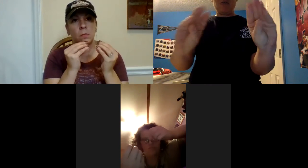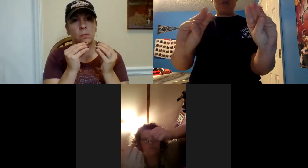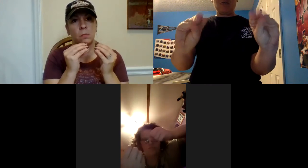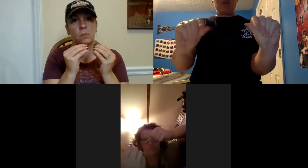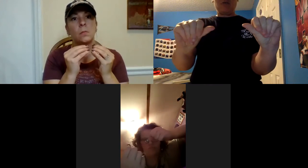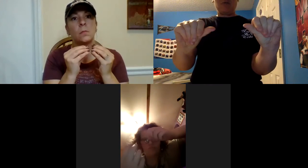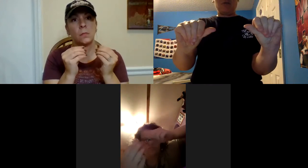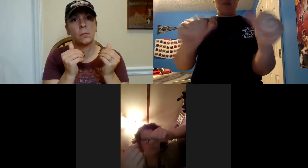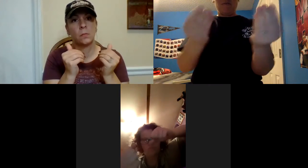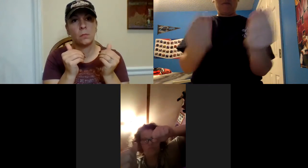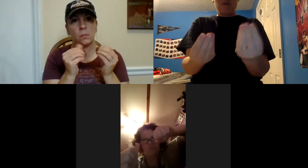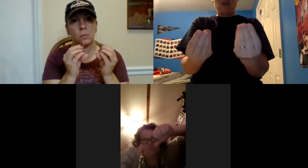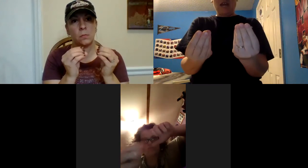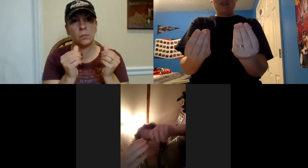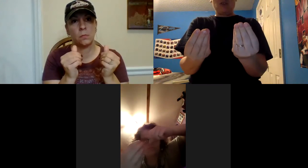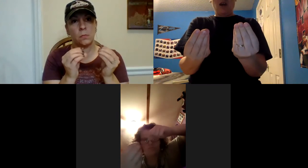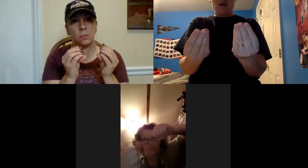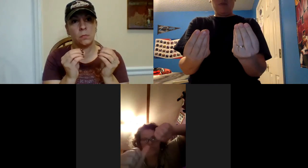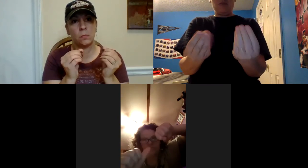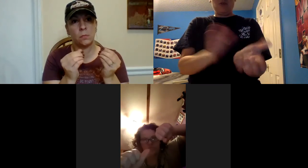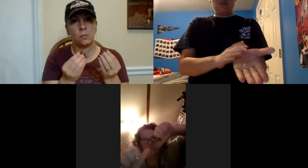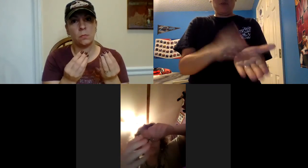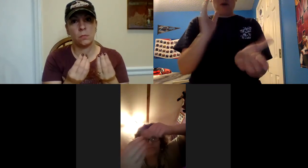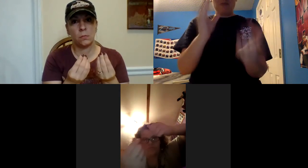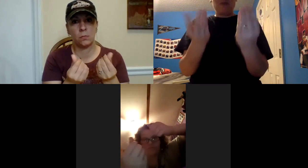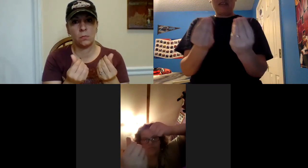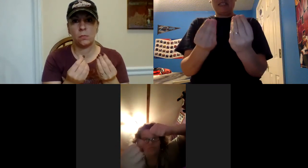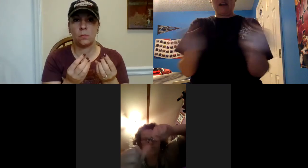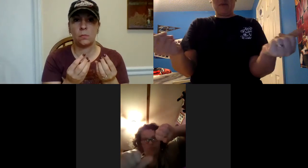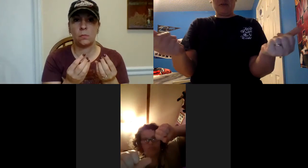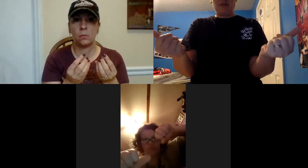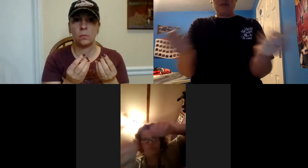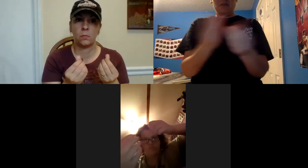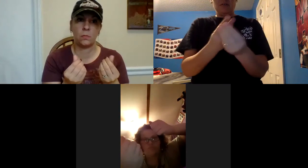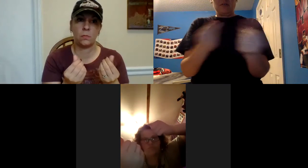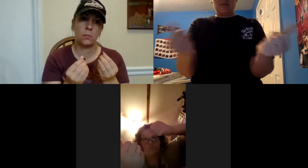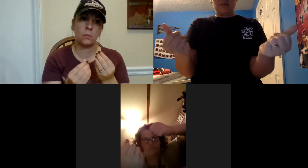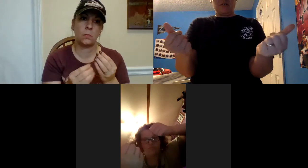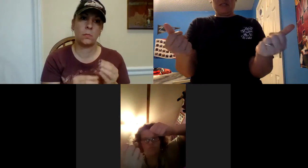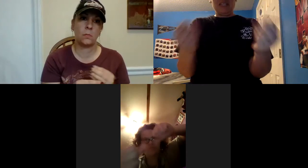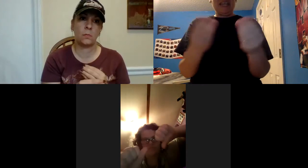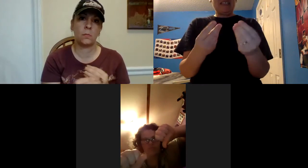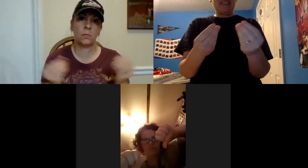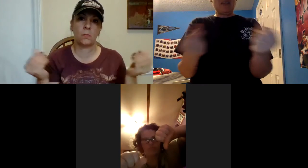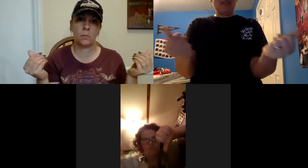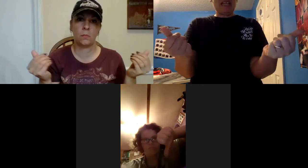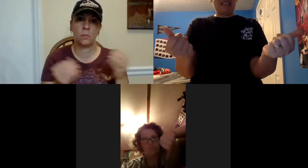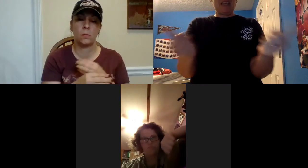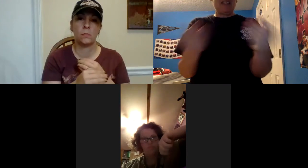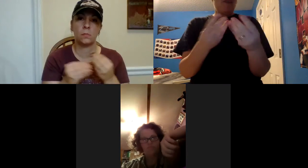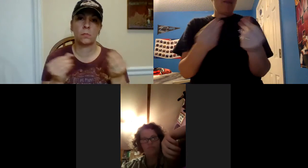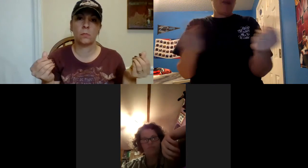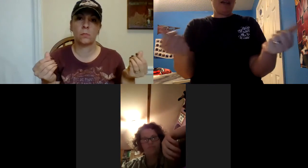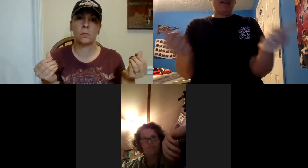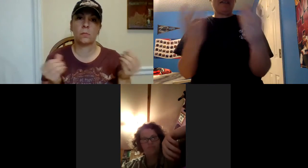here, but your hands are up. Your palms are facing up. It's like it's almost like